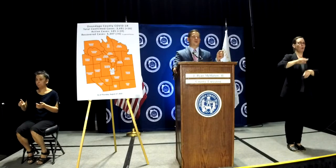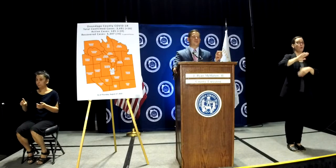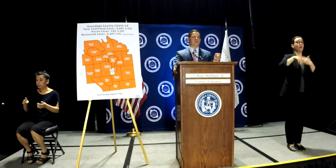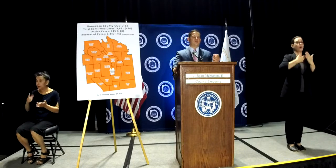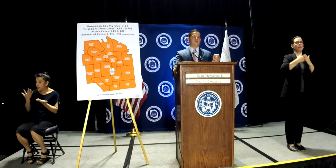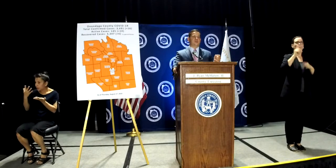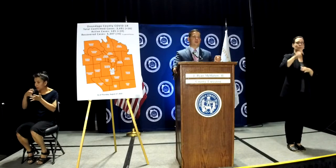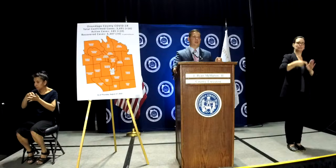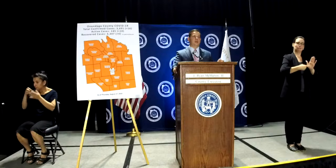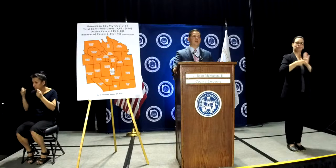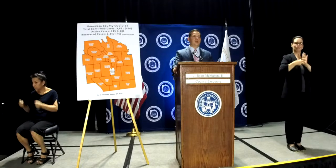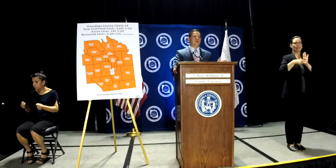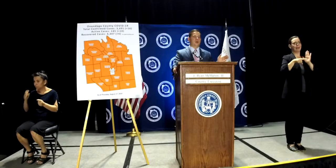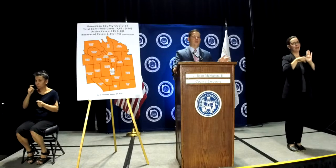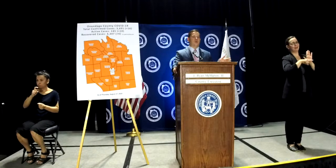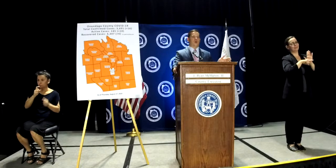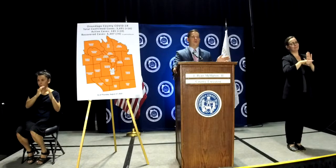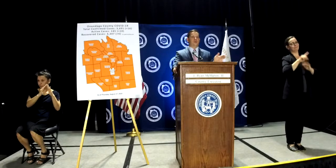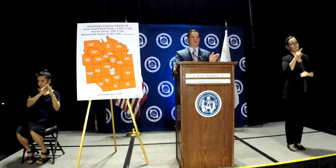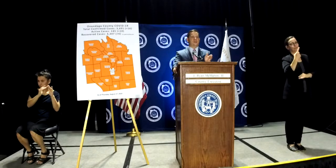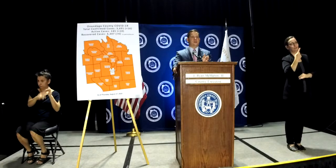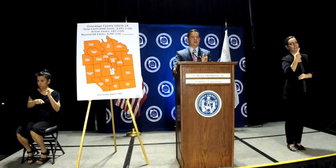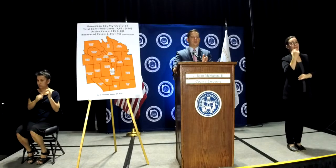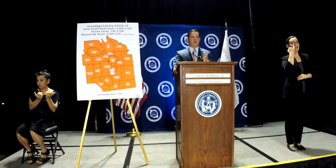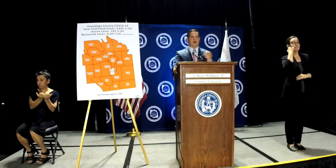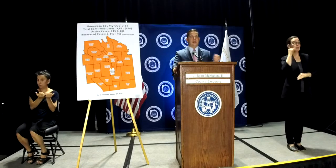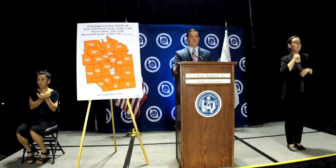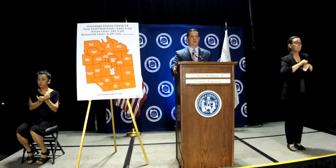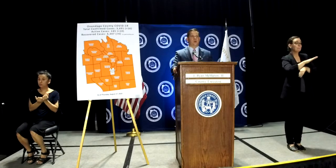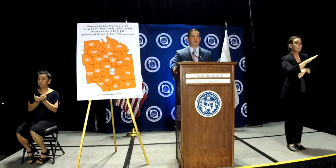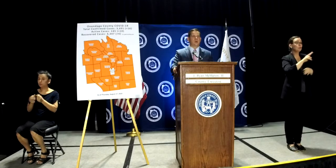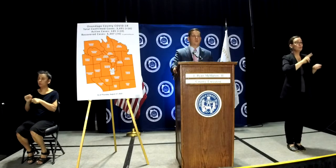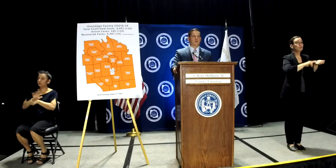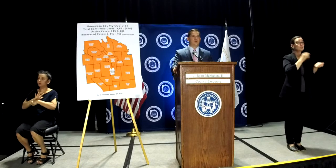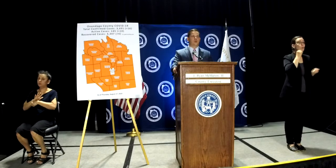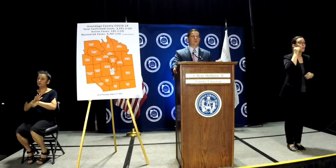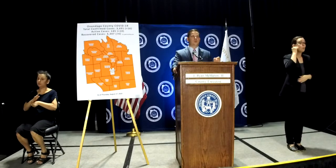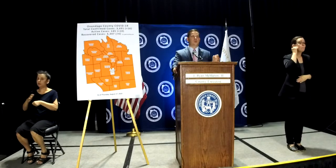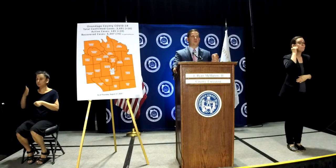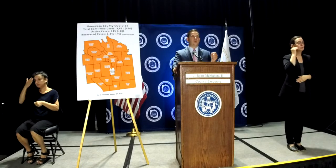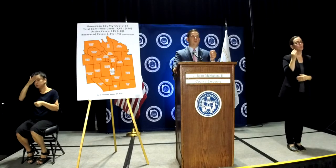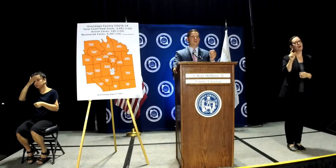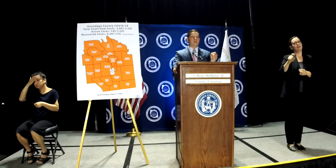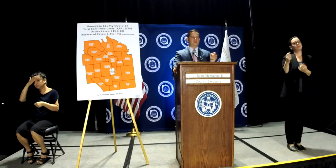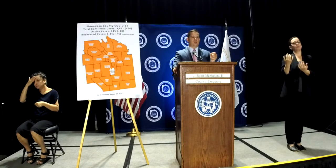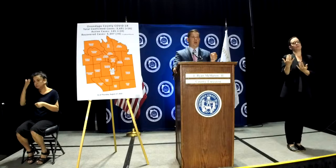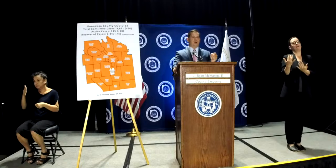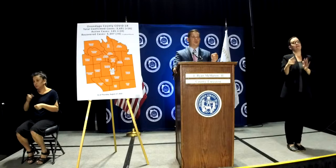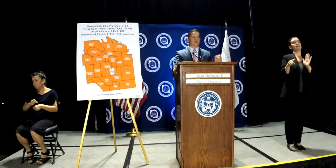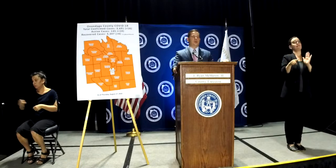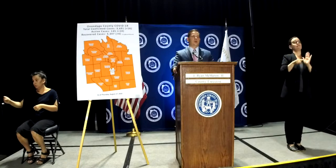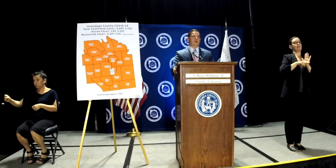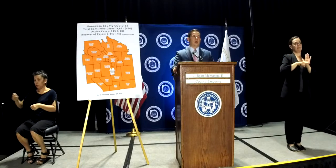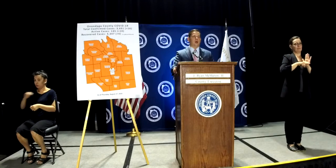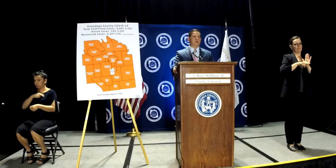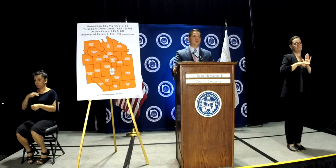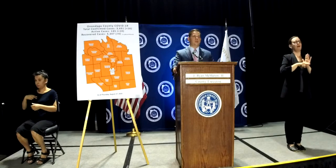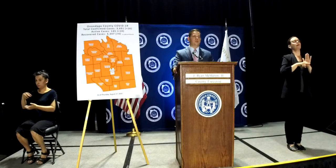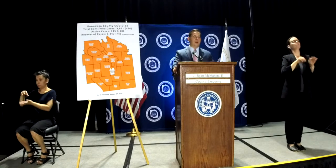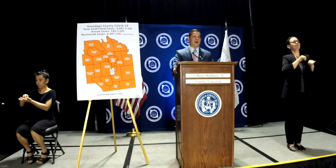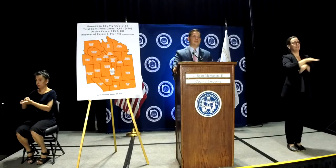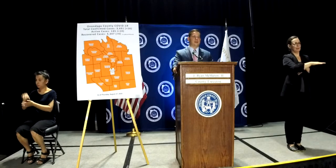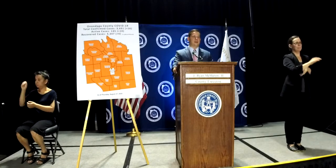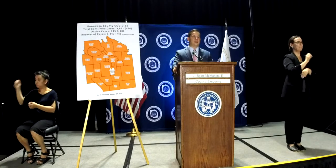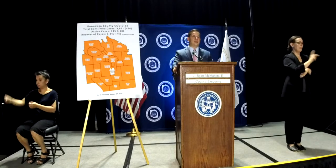home or a senior facility, you have COVID, you get sick, you go to the hospital. For you to be discharged, you